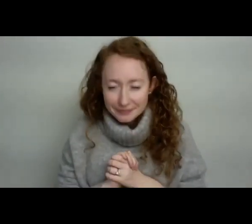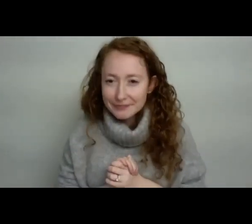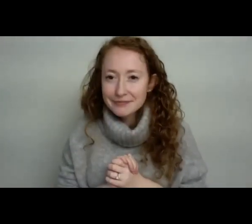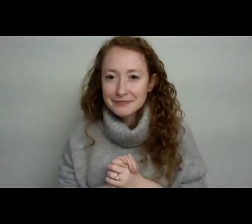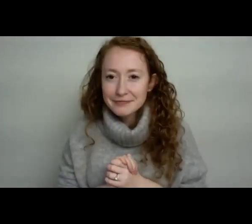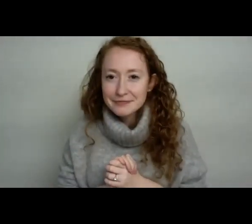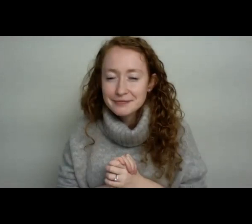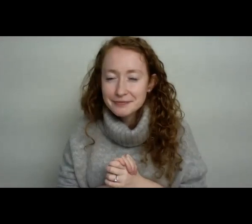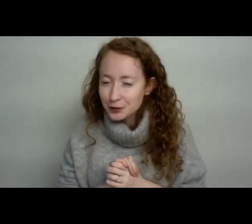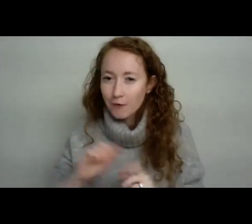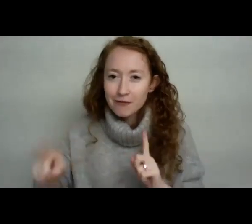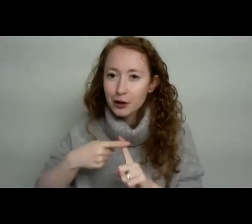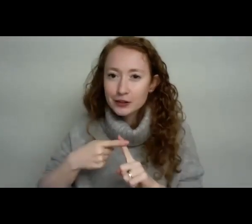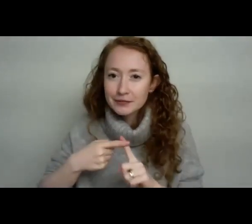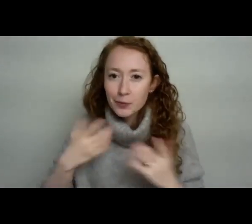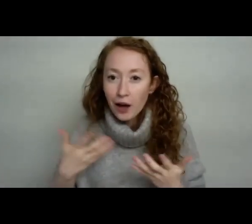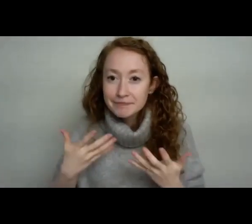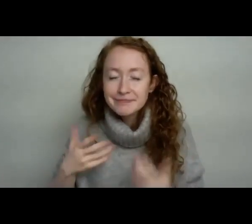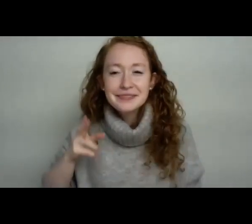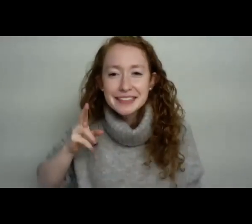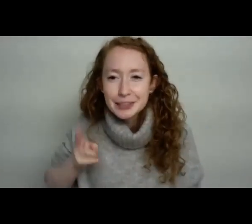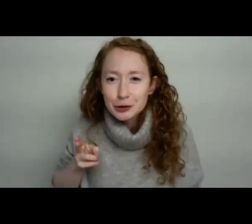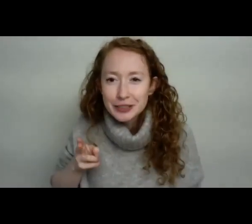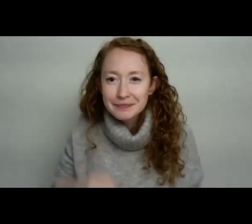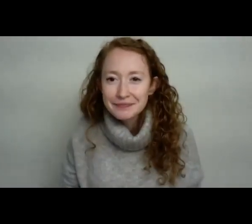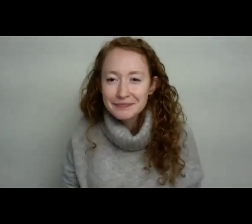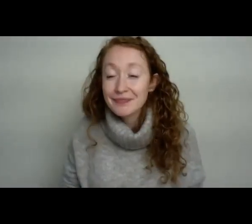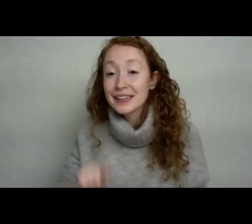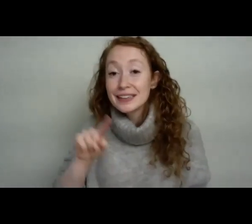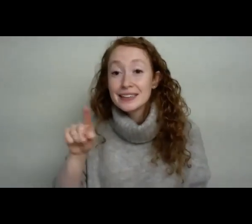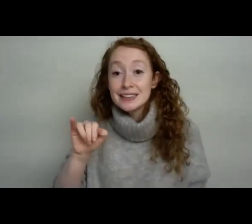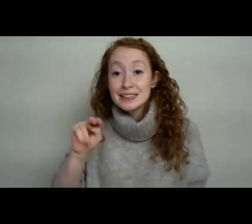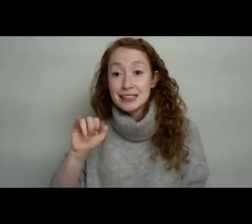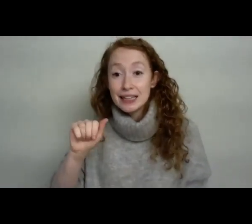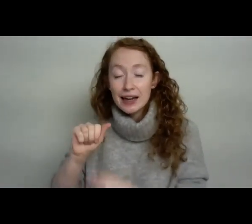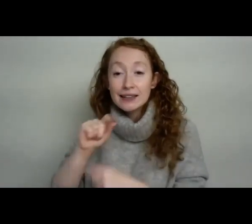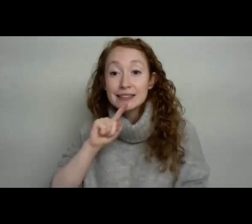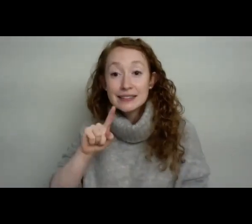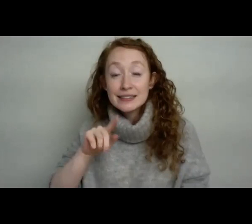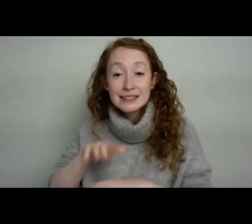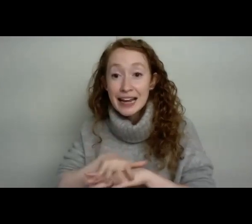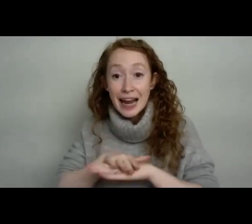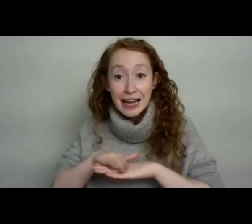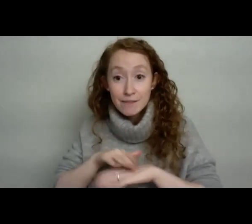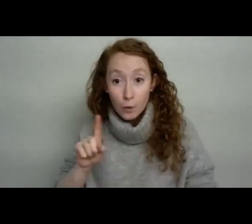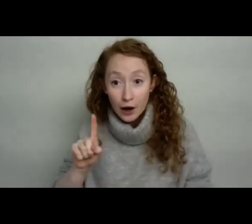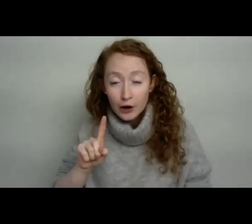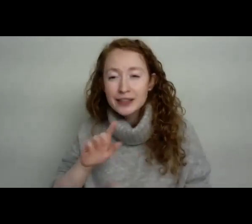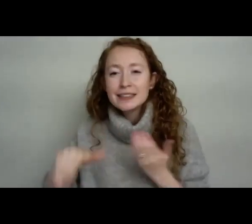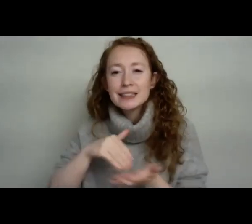little bit of the history of the zinnia. Native to Central America, the center of